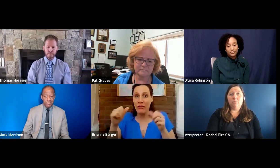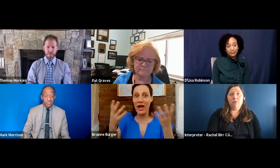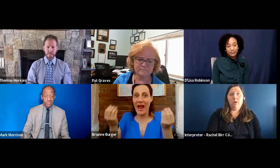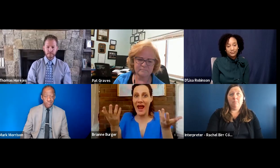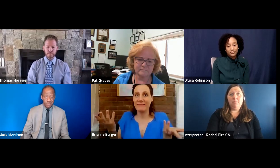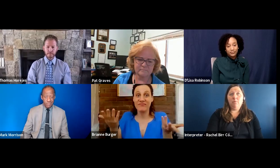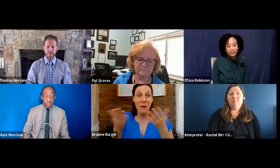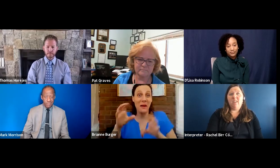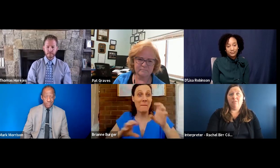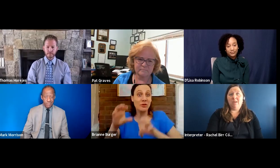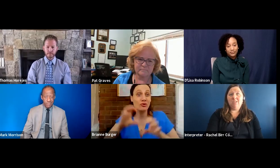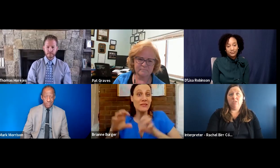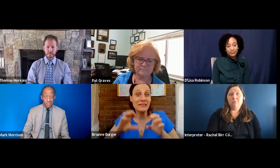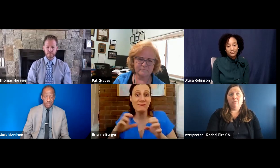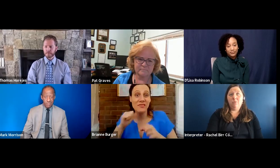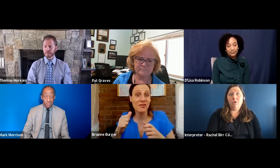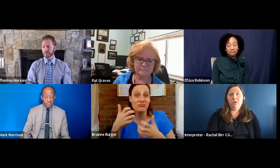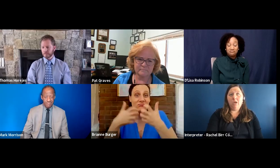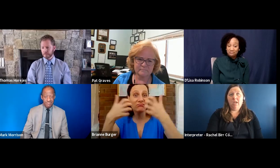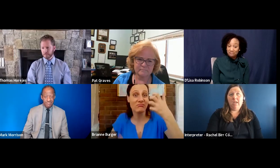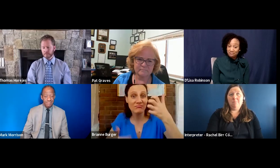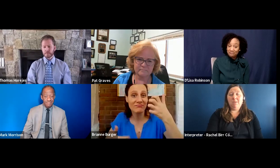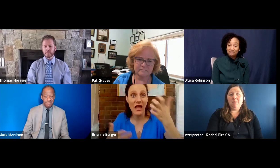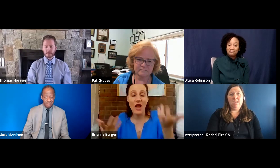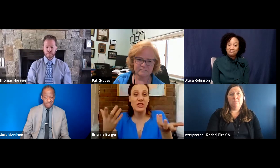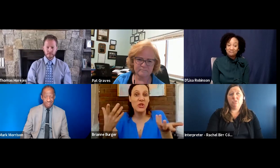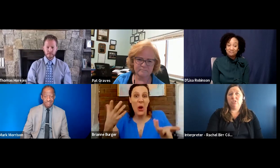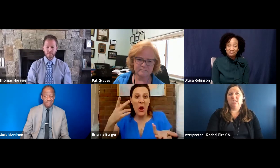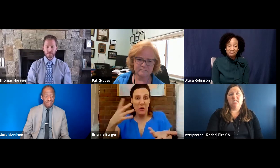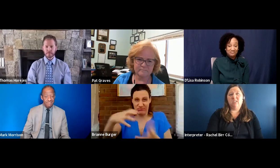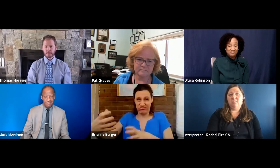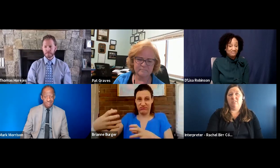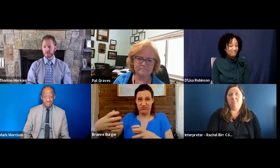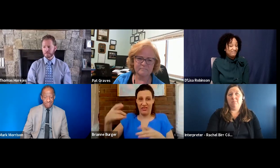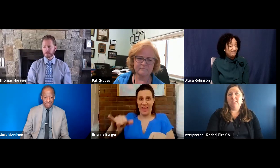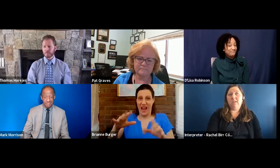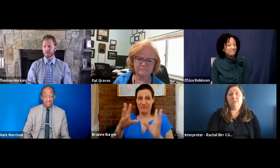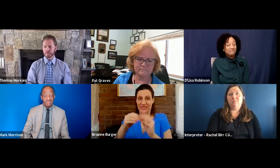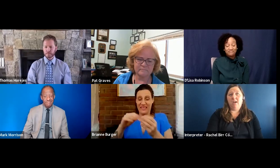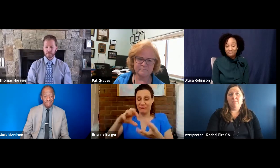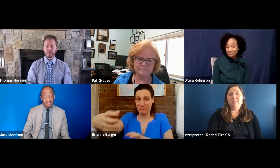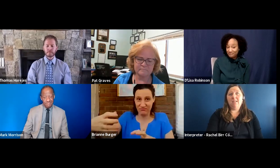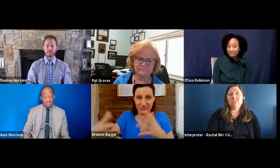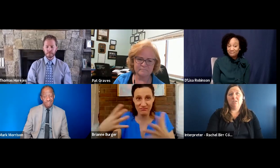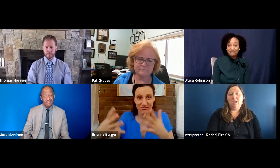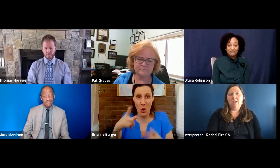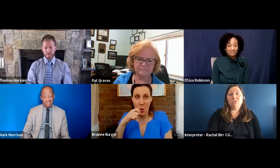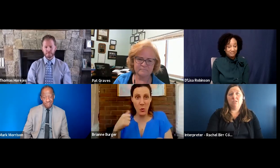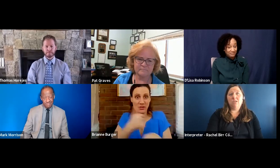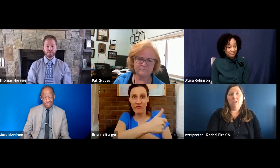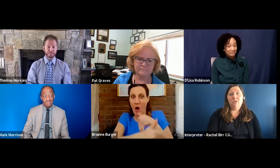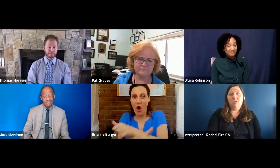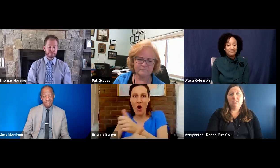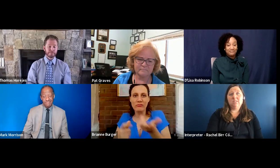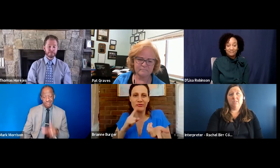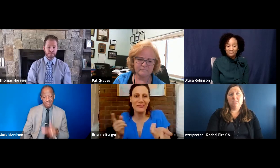an interpreter and maybe we've never met each other before. And maybe the chemistry just isn't a good fit. Maybe it's not a good vibe, and that's going to